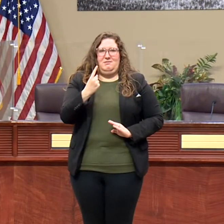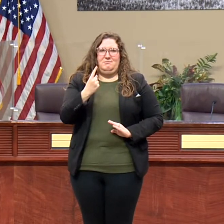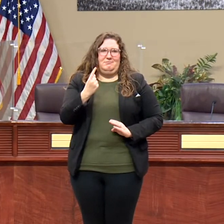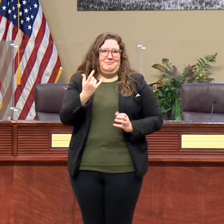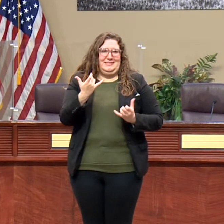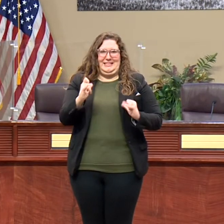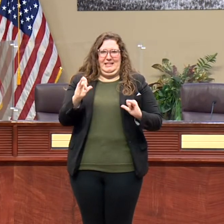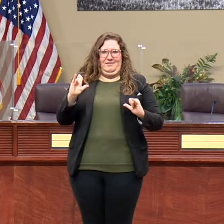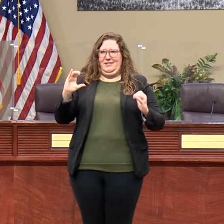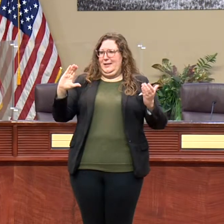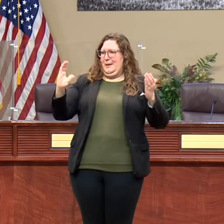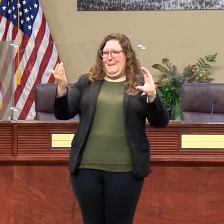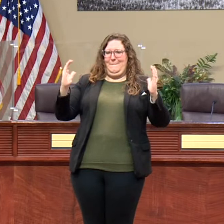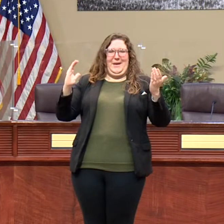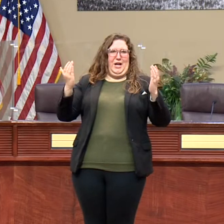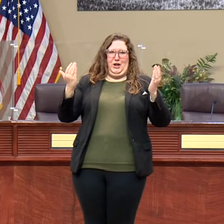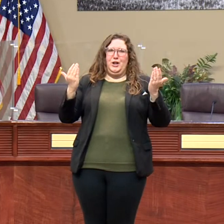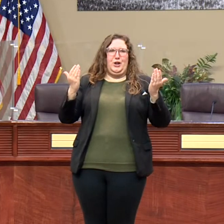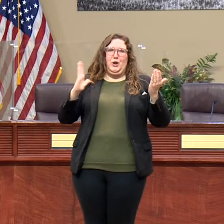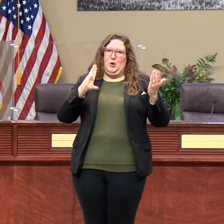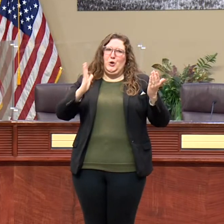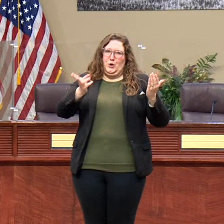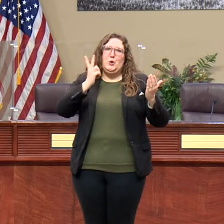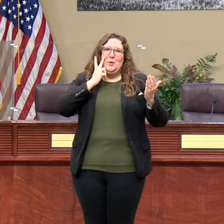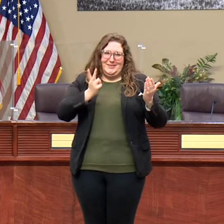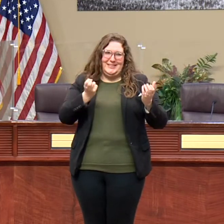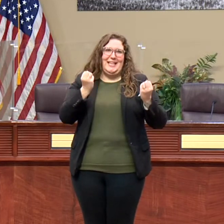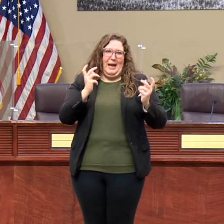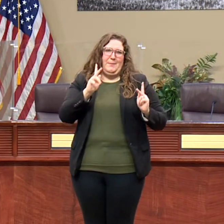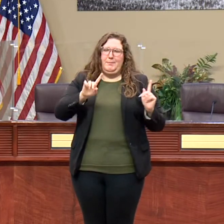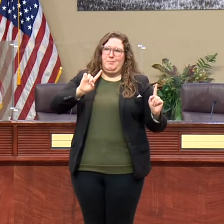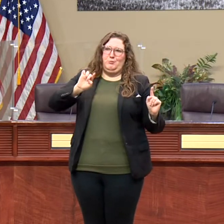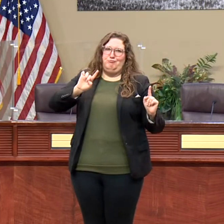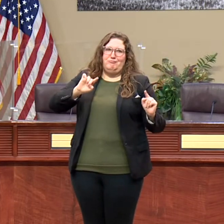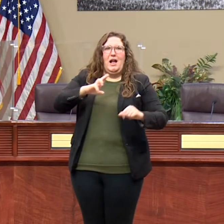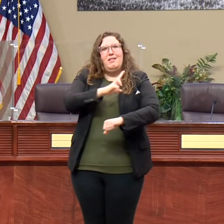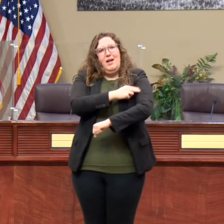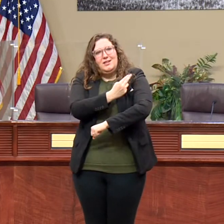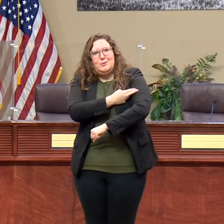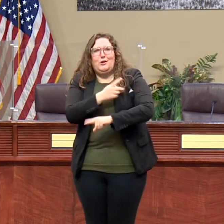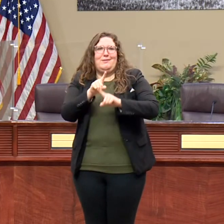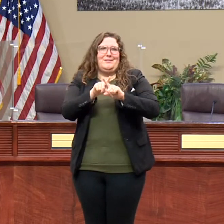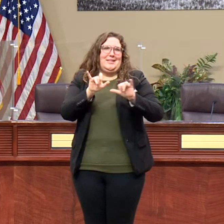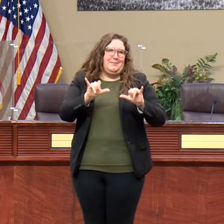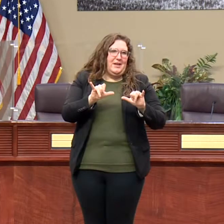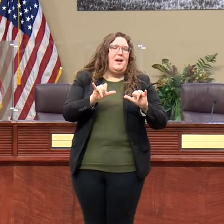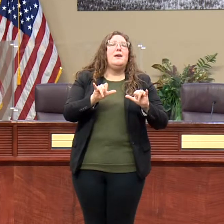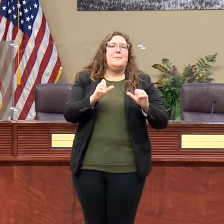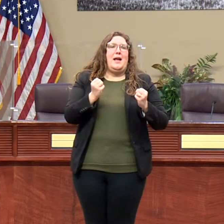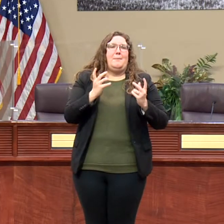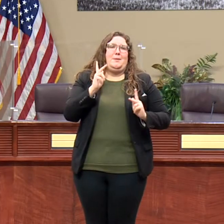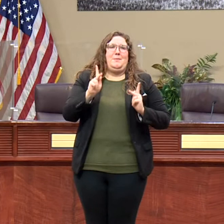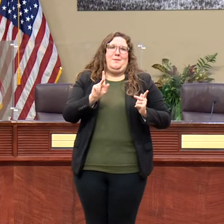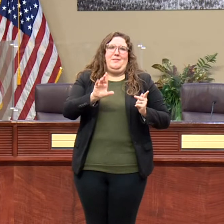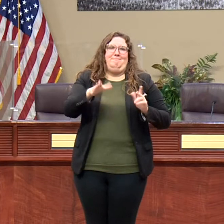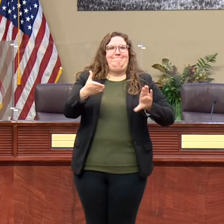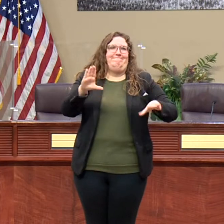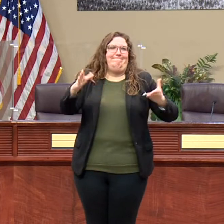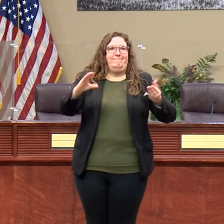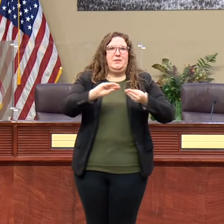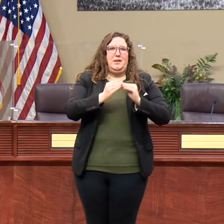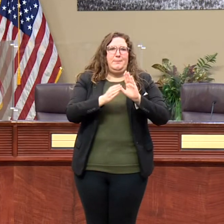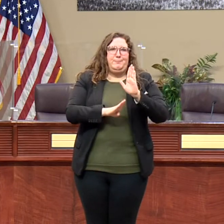see a continued increase in hospitalizations and deaths for this time period while the cases are increasing.